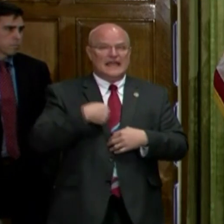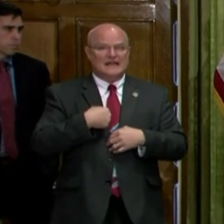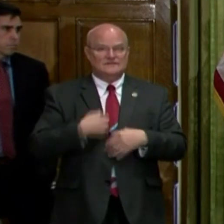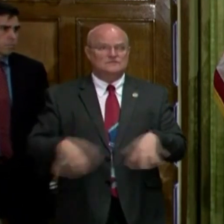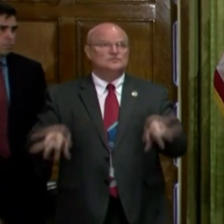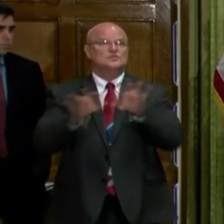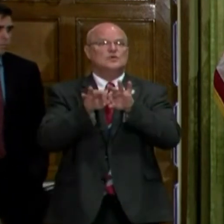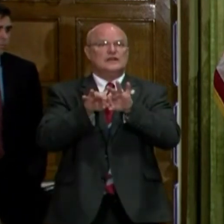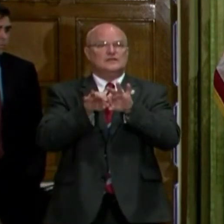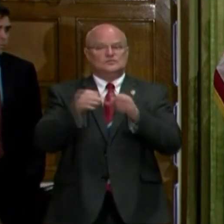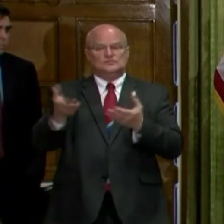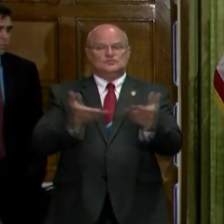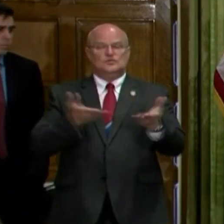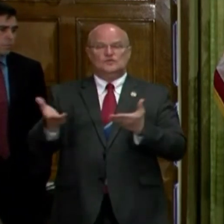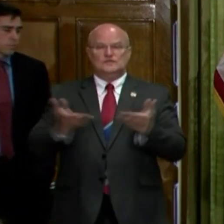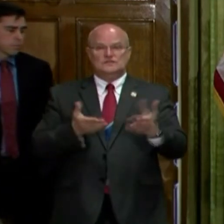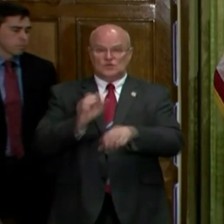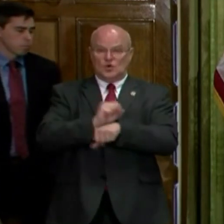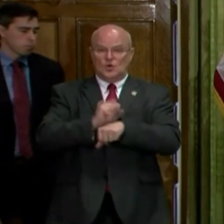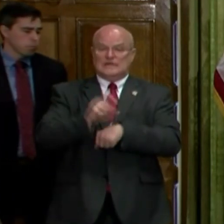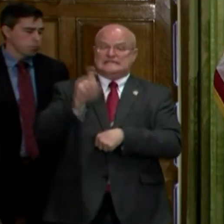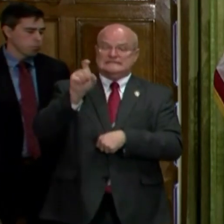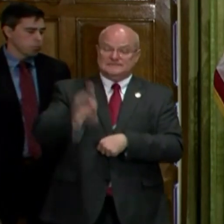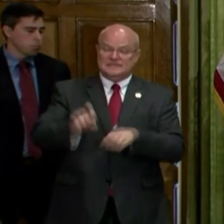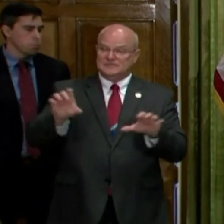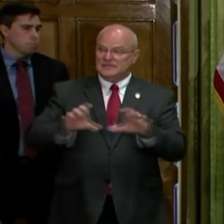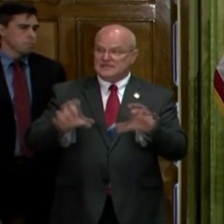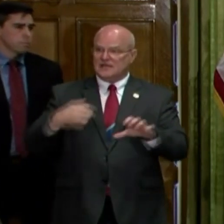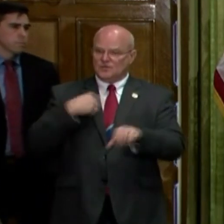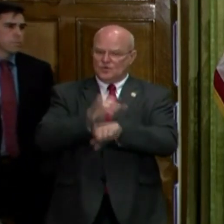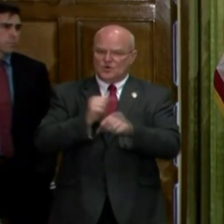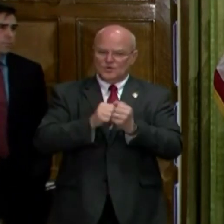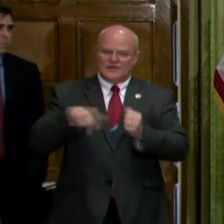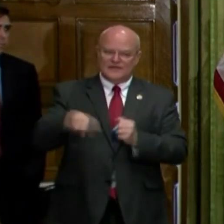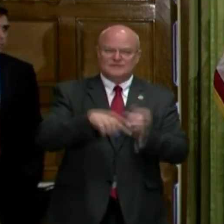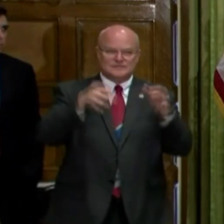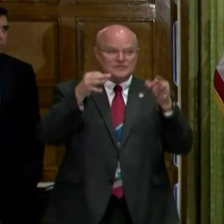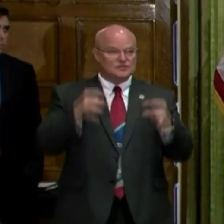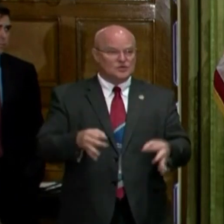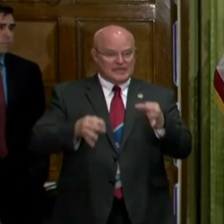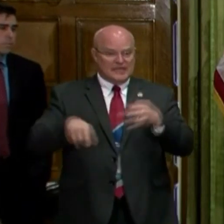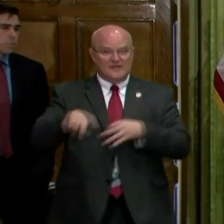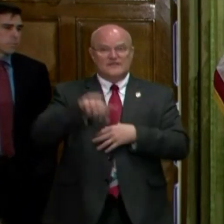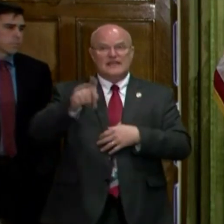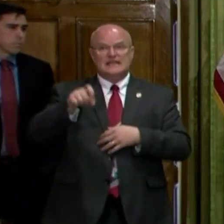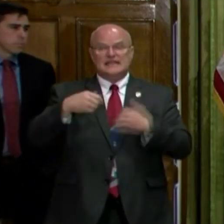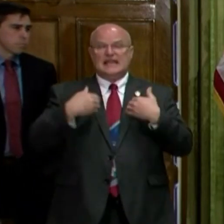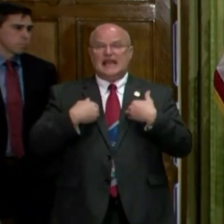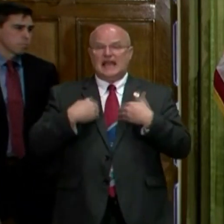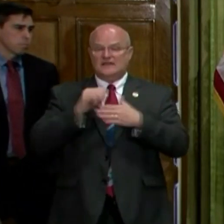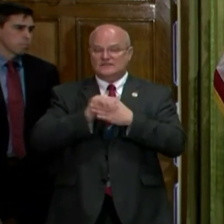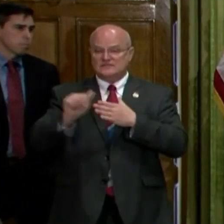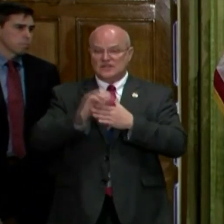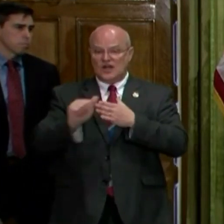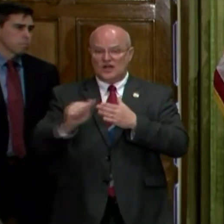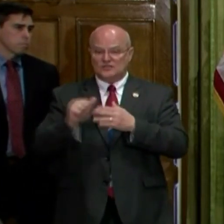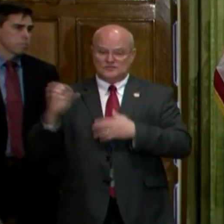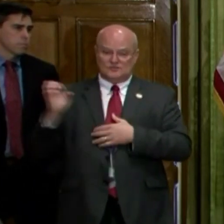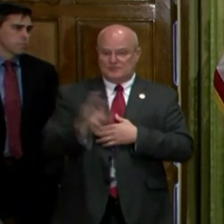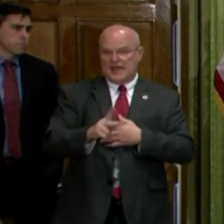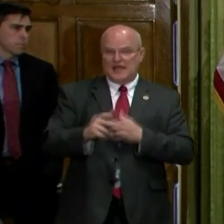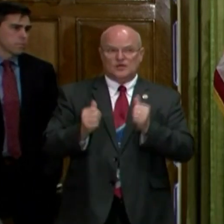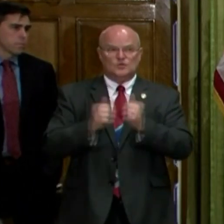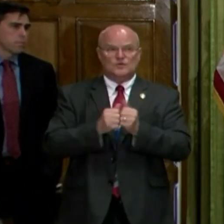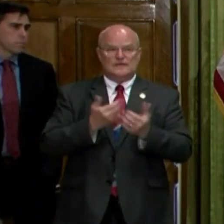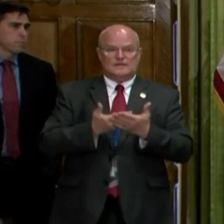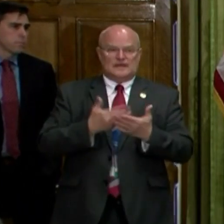critical services or work that needs to be done, and we'll work with them to determine if they need to have dollars filled back in with